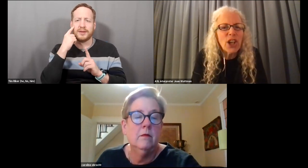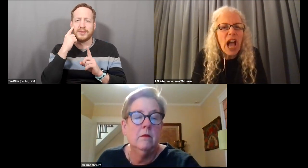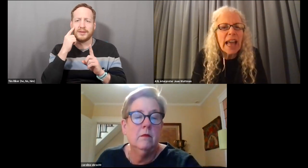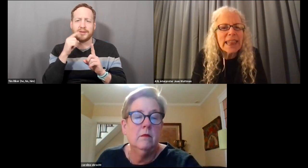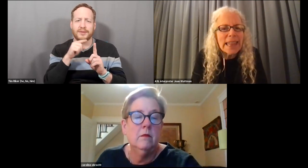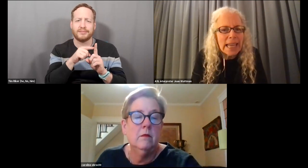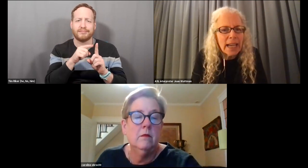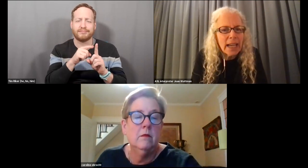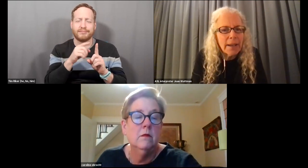I think